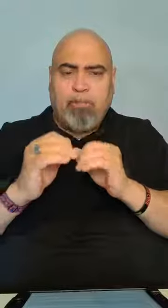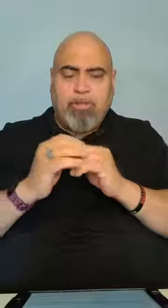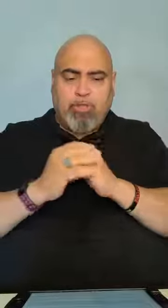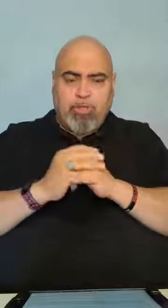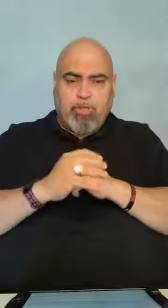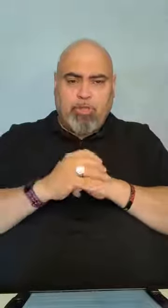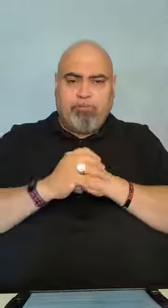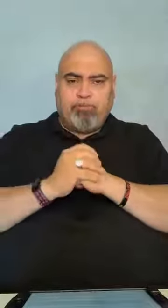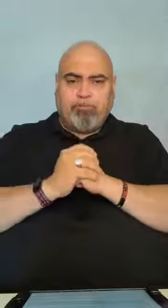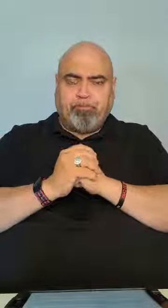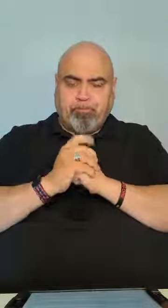accomplish.